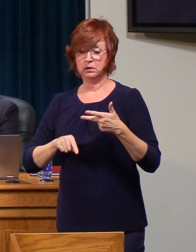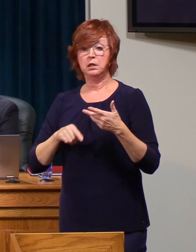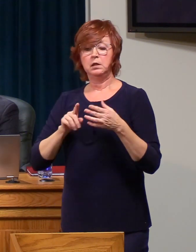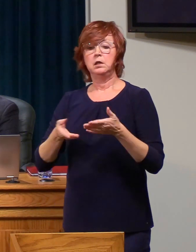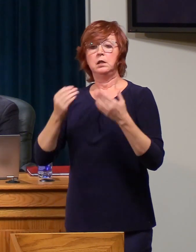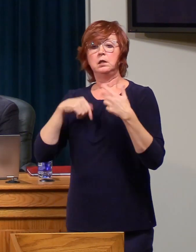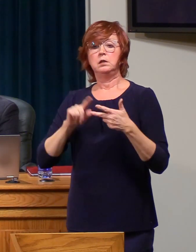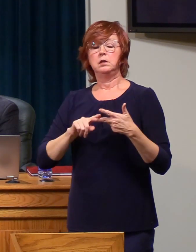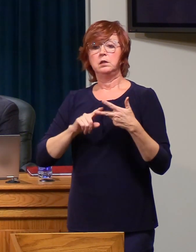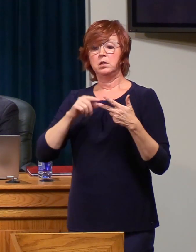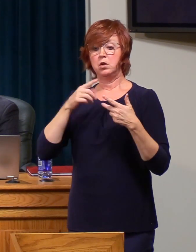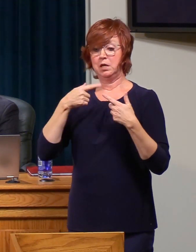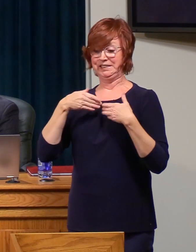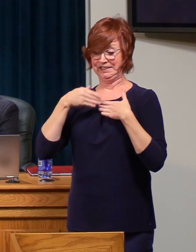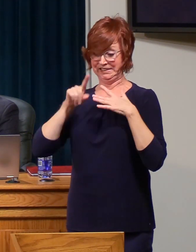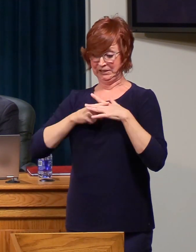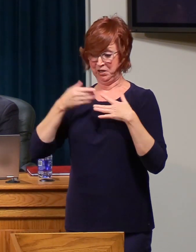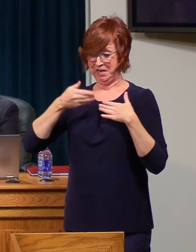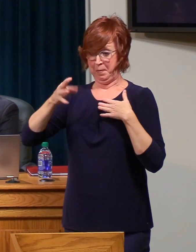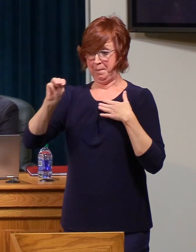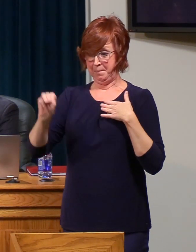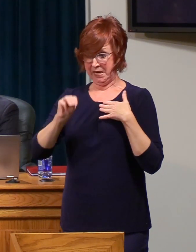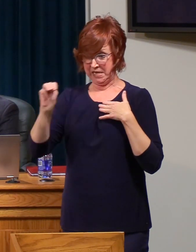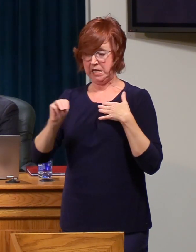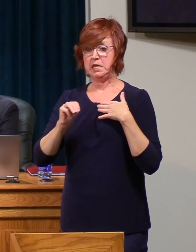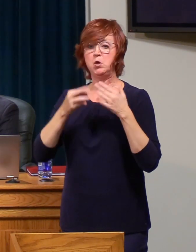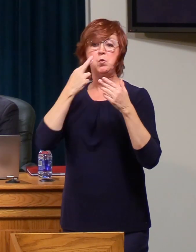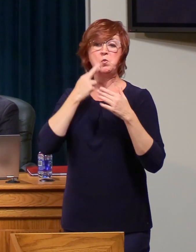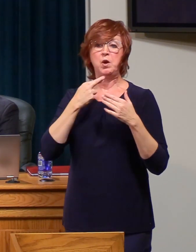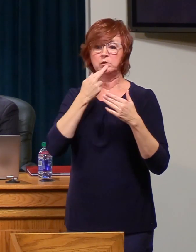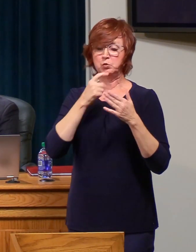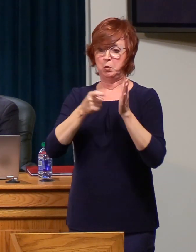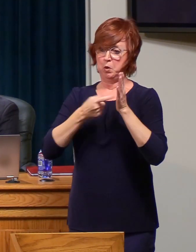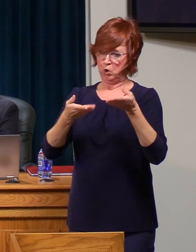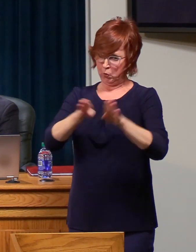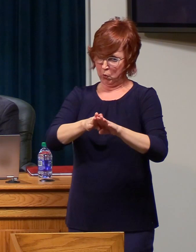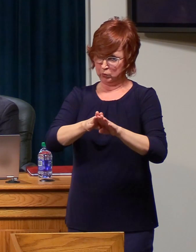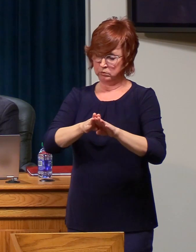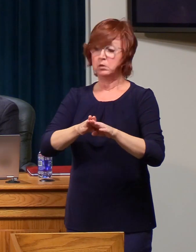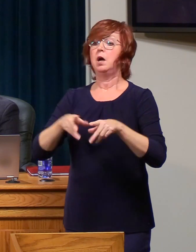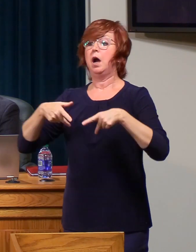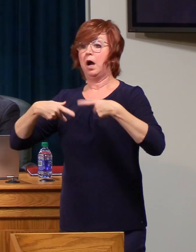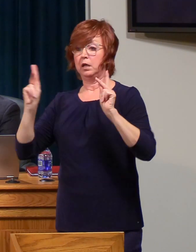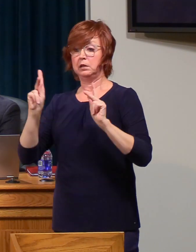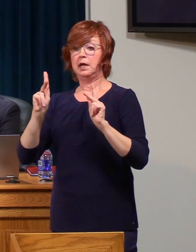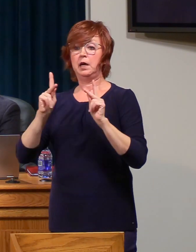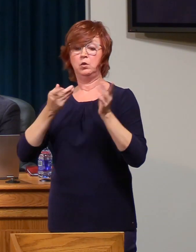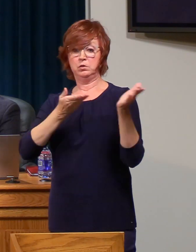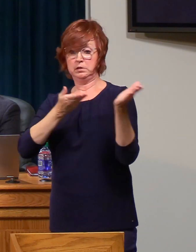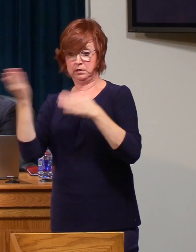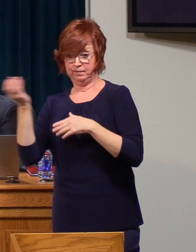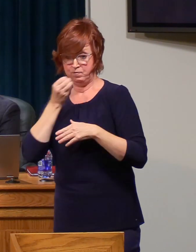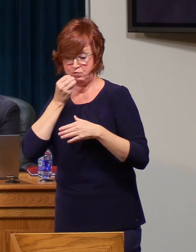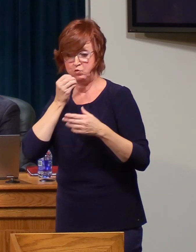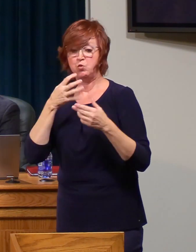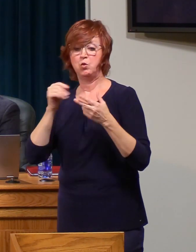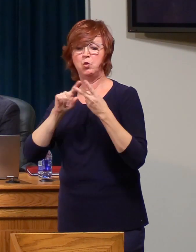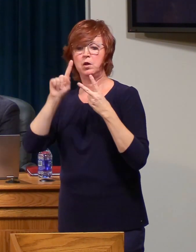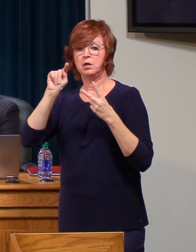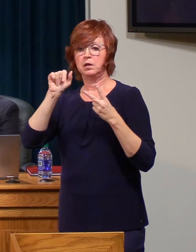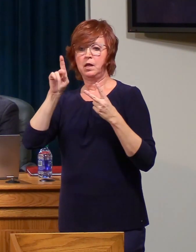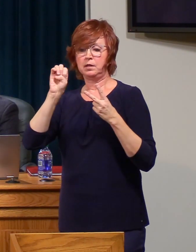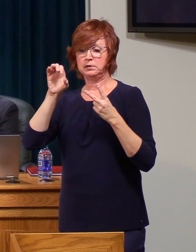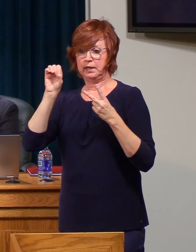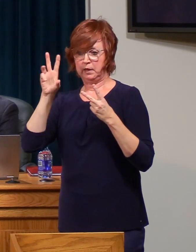are required to close except for takeout and delivery services. Personal services such as hair salons are